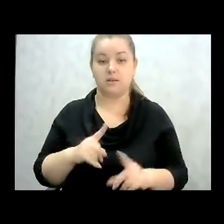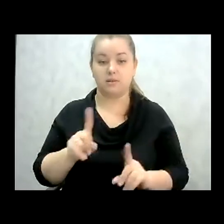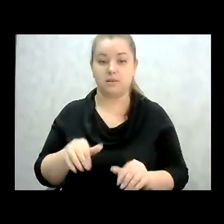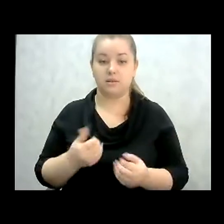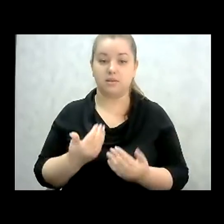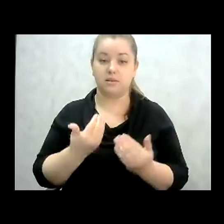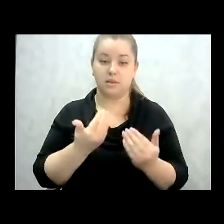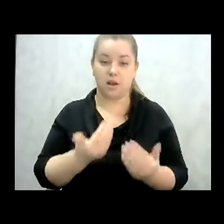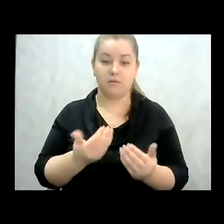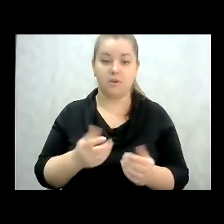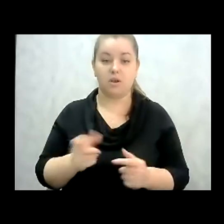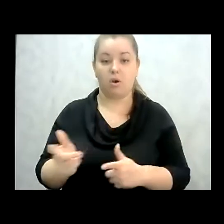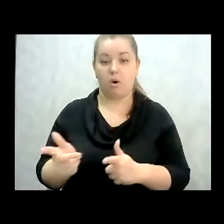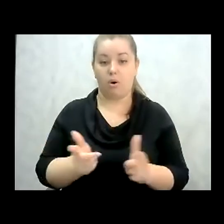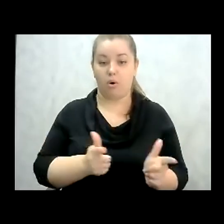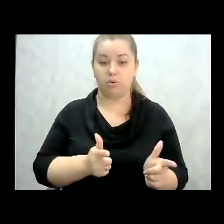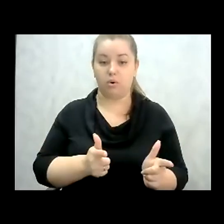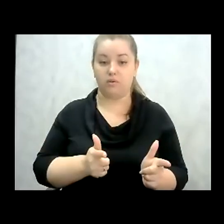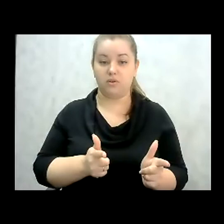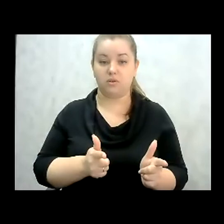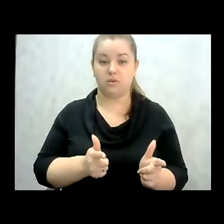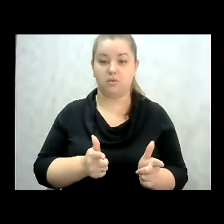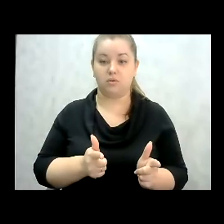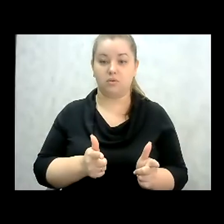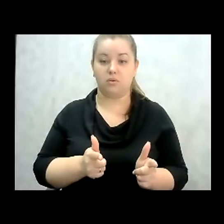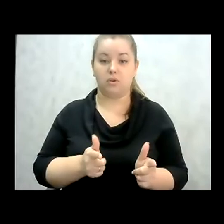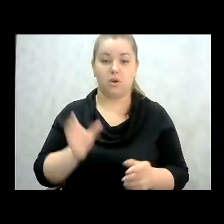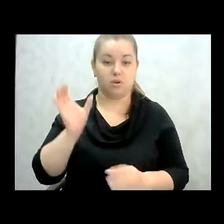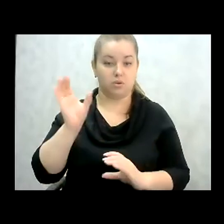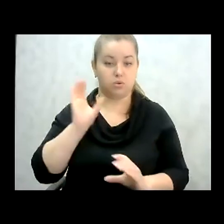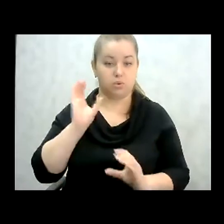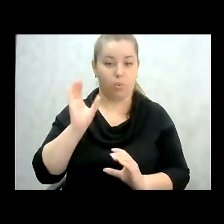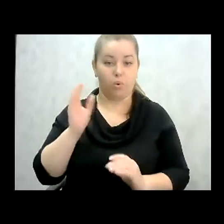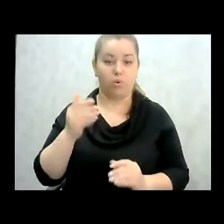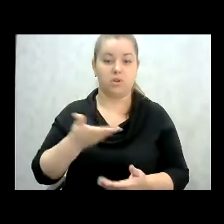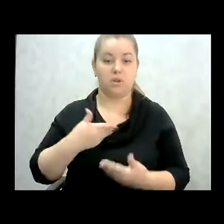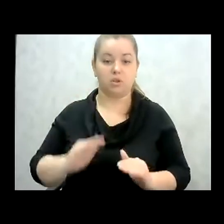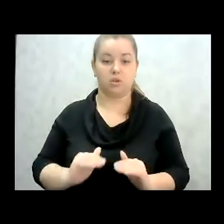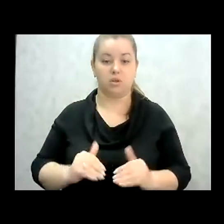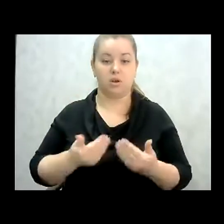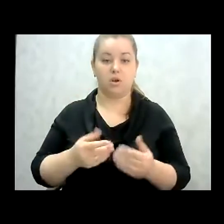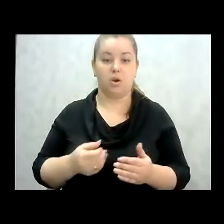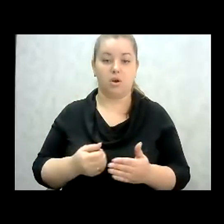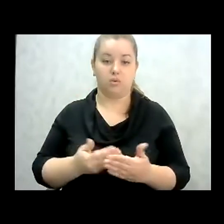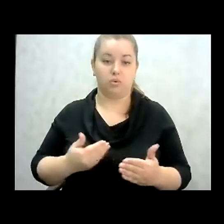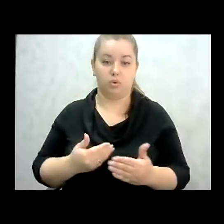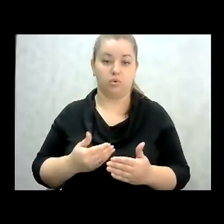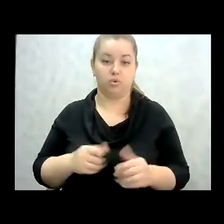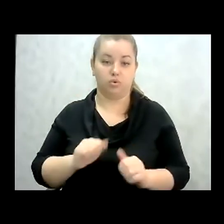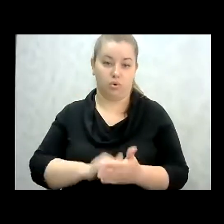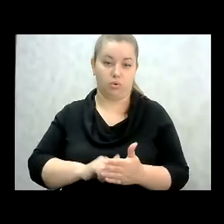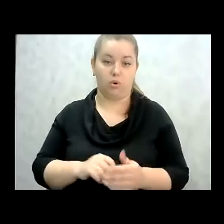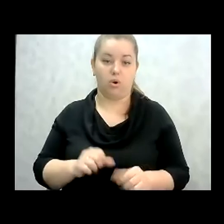With that, I would like to pass the floor to Ms. Alina Zaharoiko from the Deputy Head of the Parliamentary